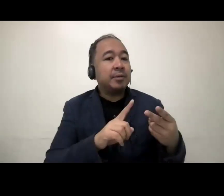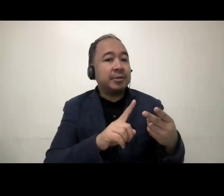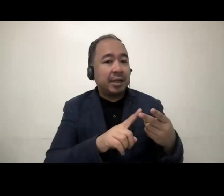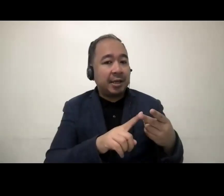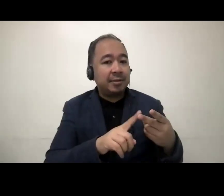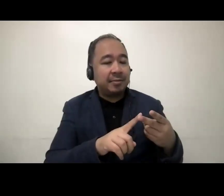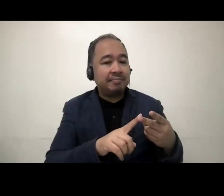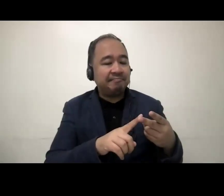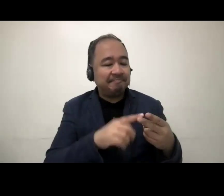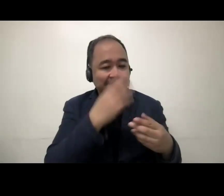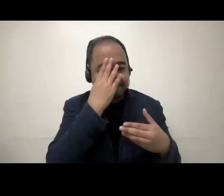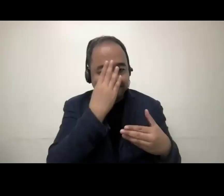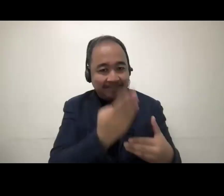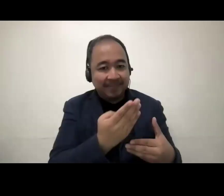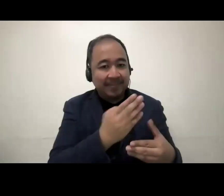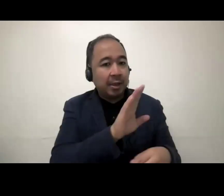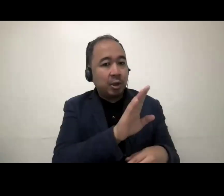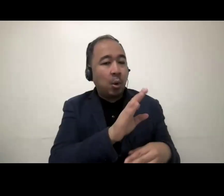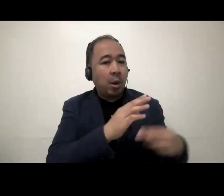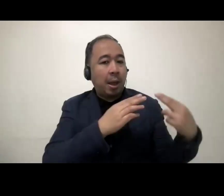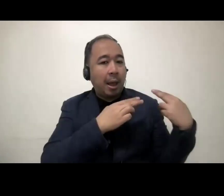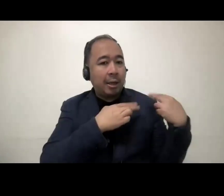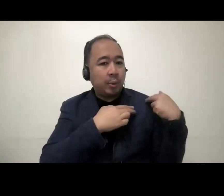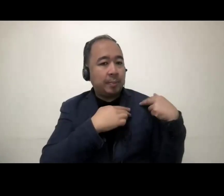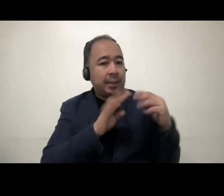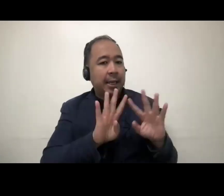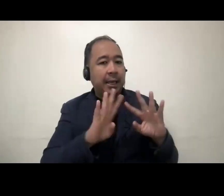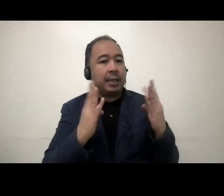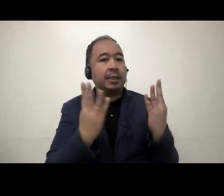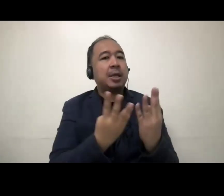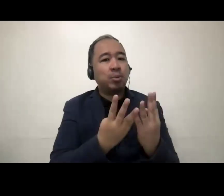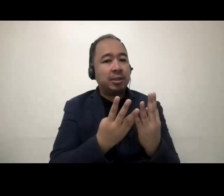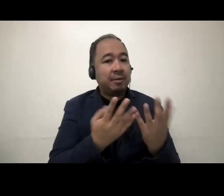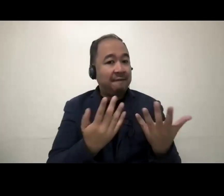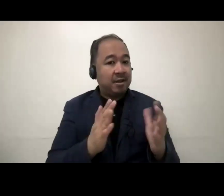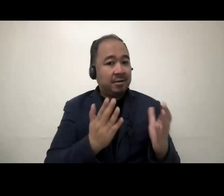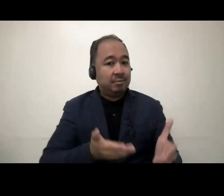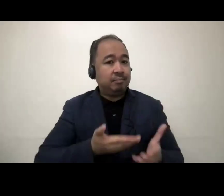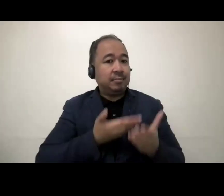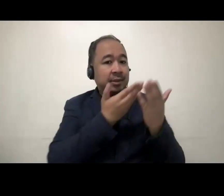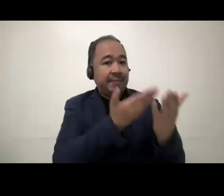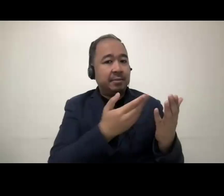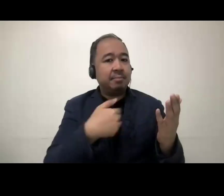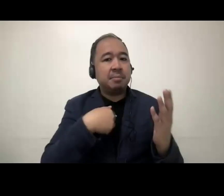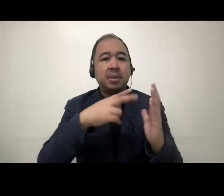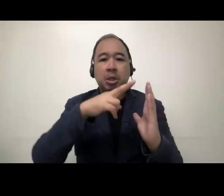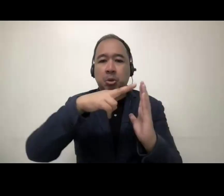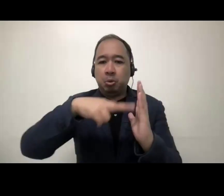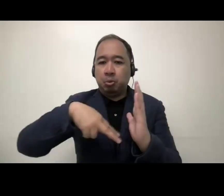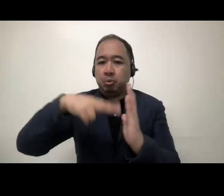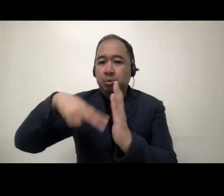ago. I found that really important for the work that we are doing going